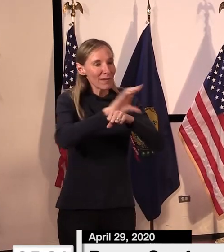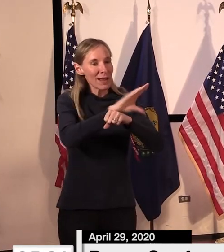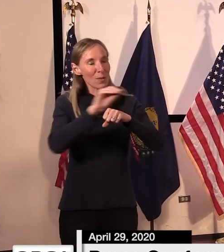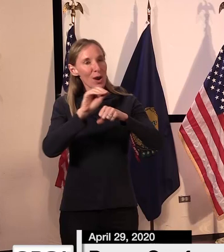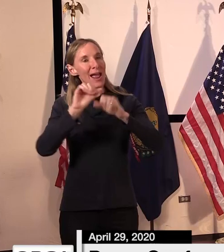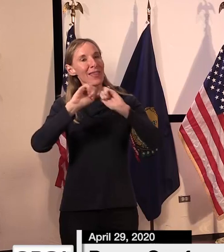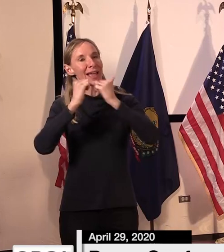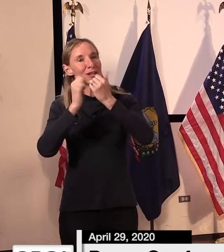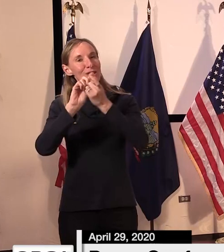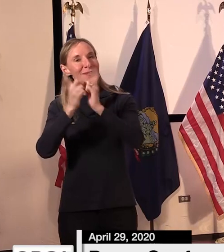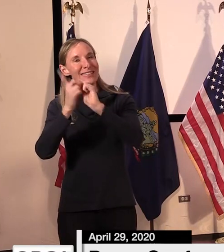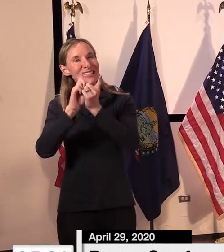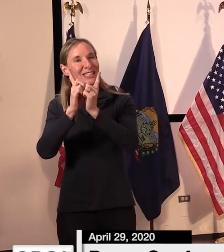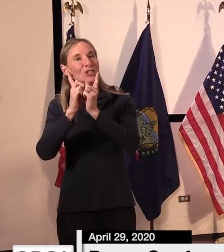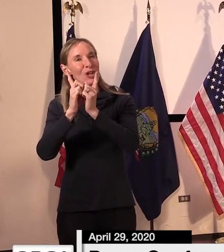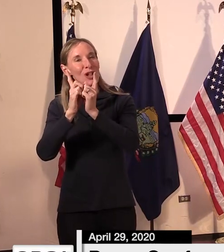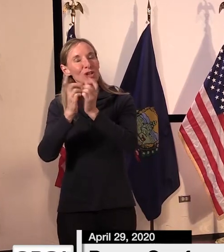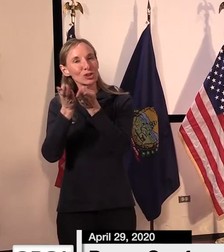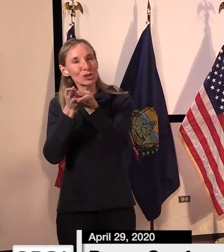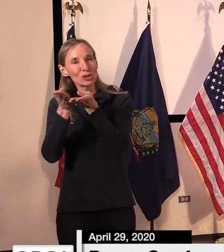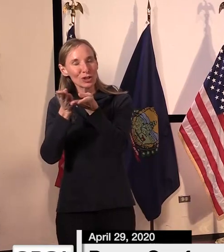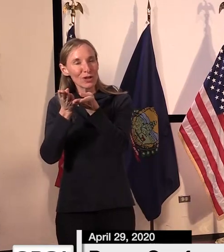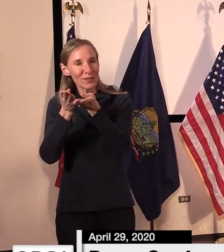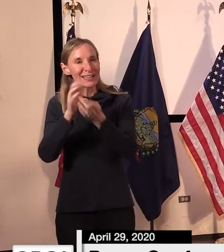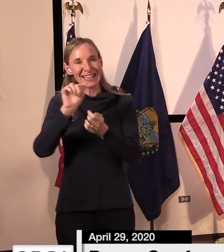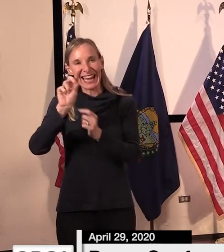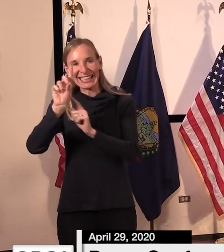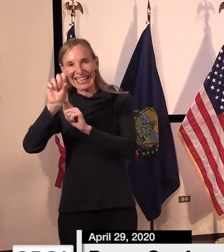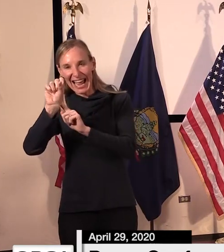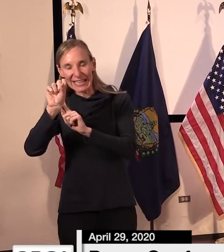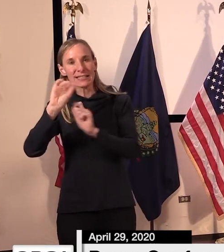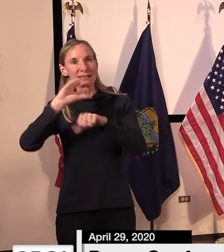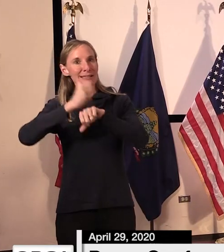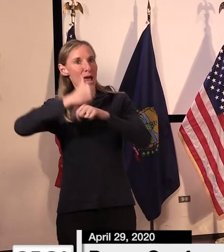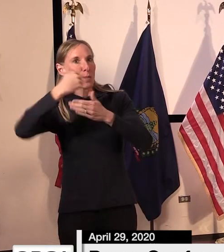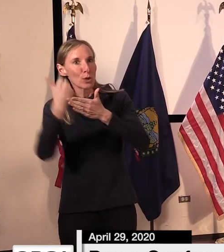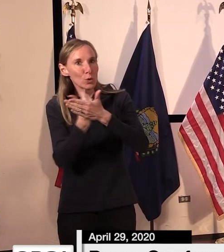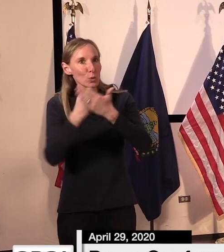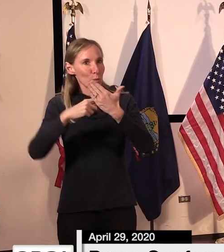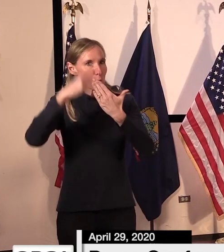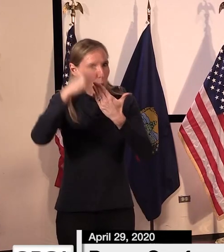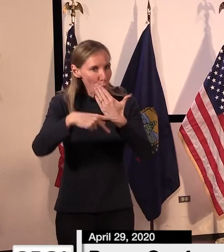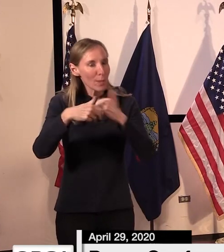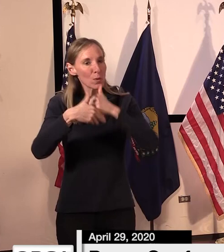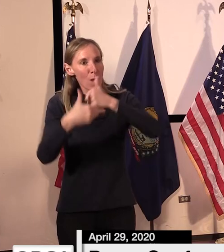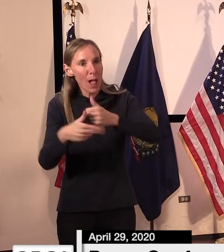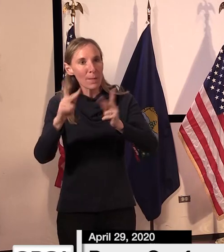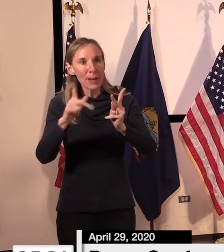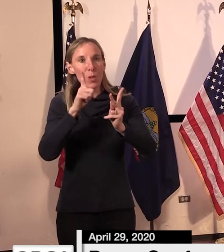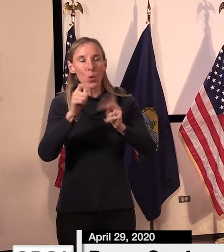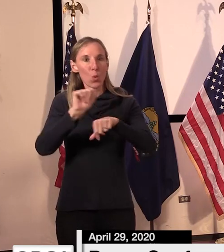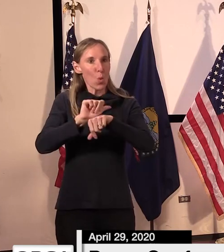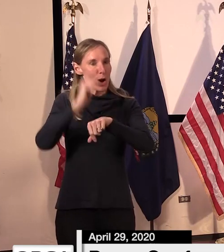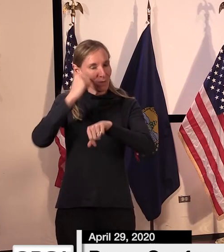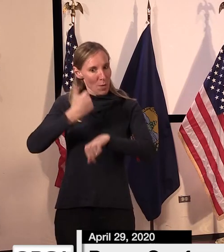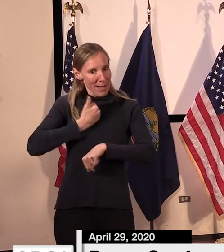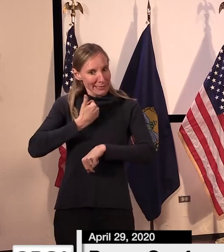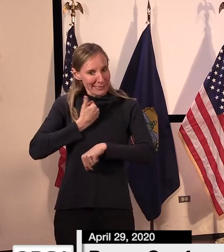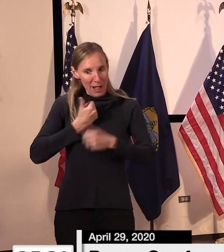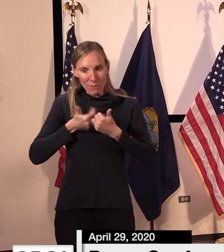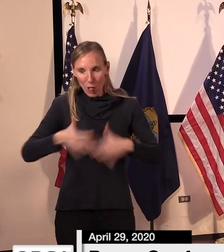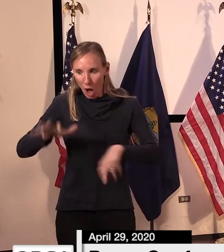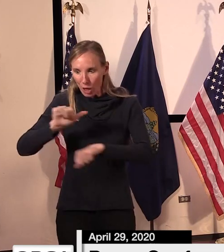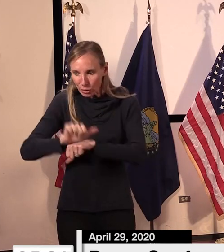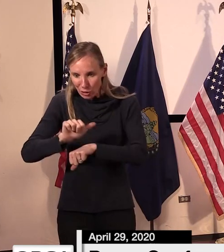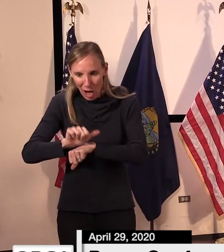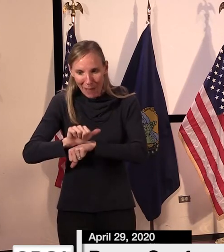Services stood up this brand new system to provide unemployment assistance to the self-employed, independent contractors, and others